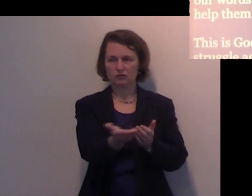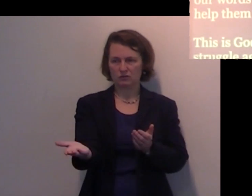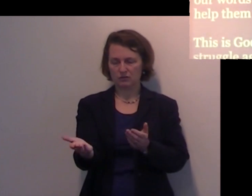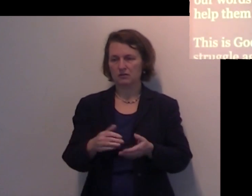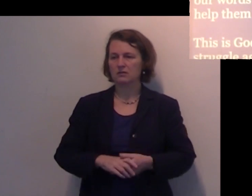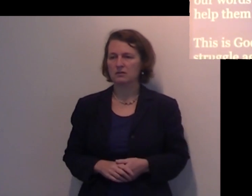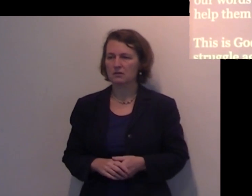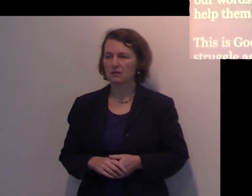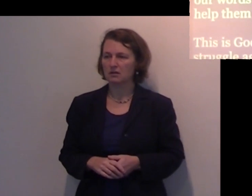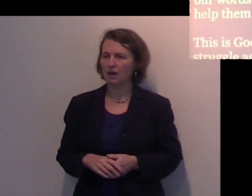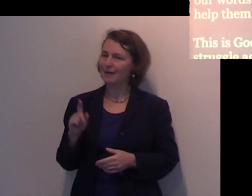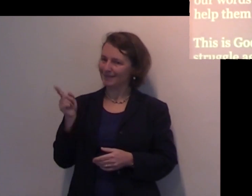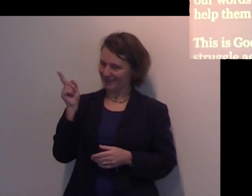This is God's campaign.